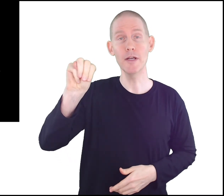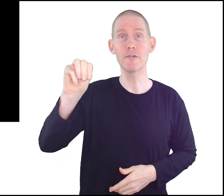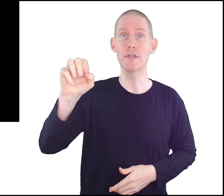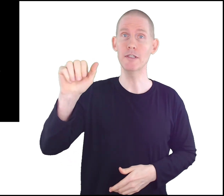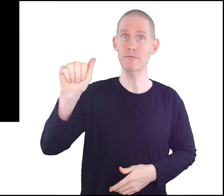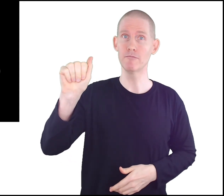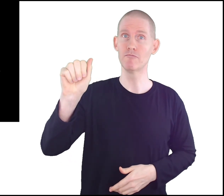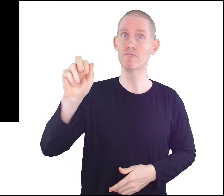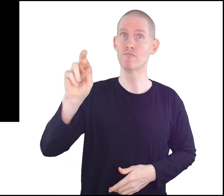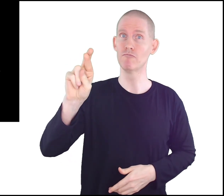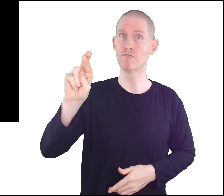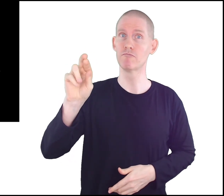Mary,